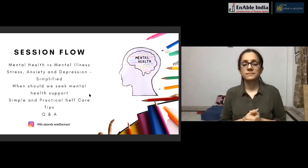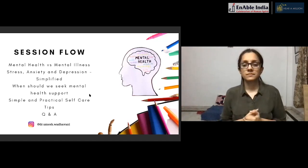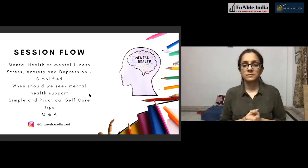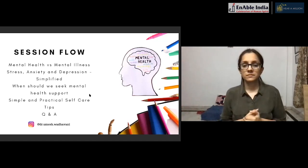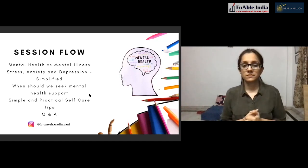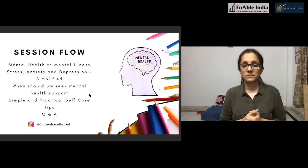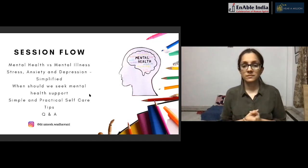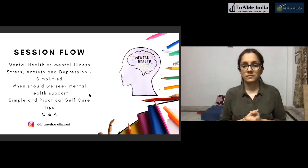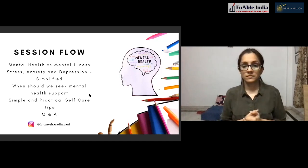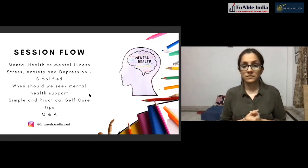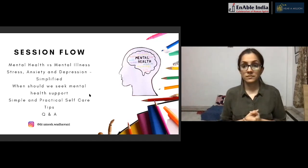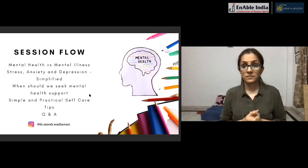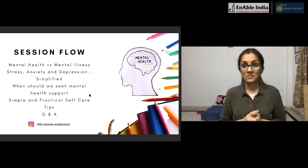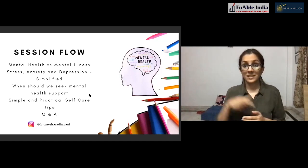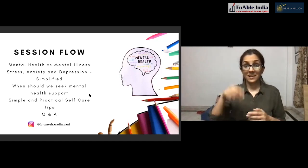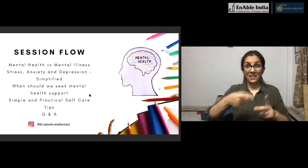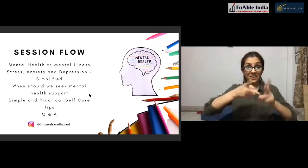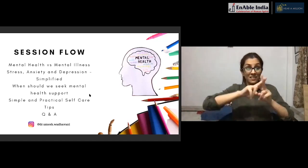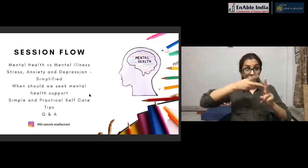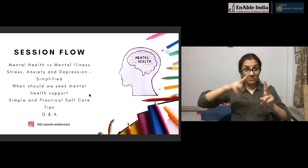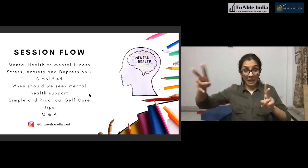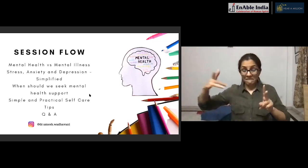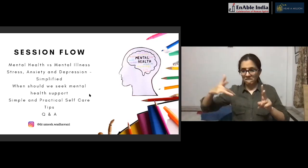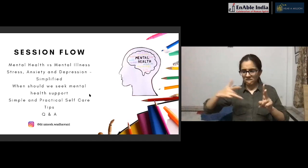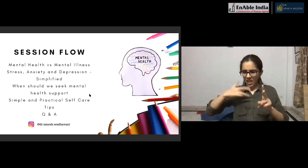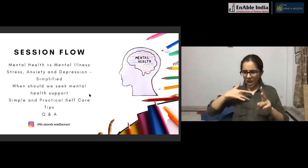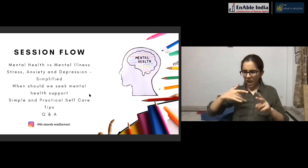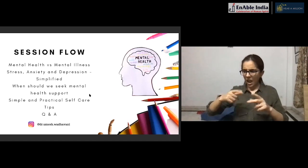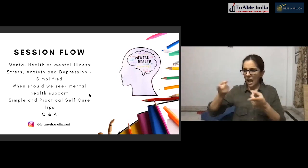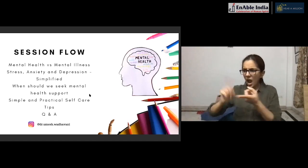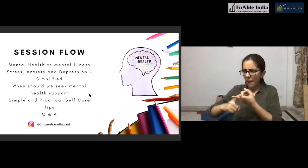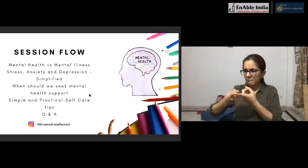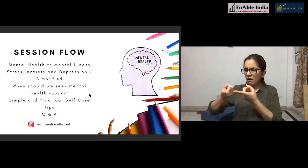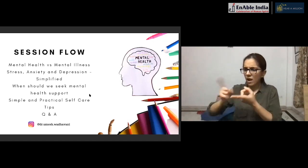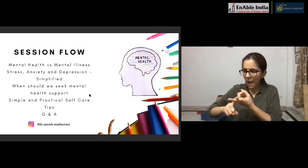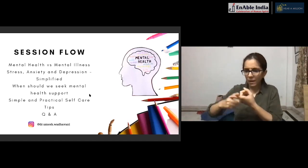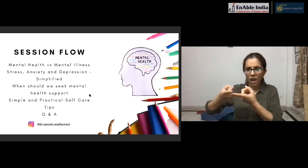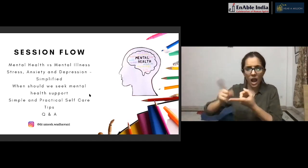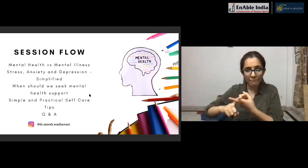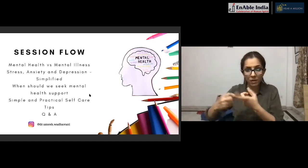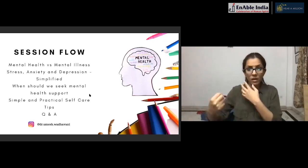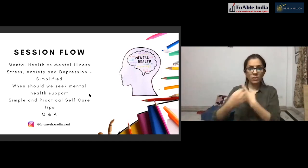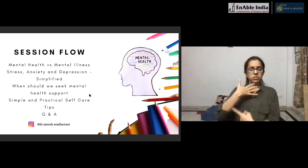so when all these other things, external things, do not affect you